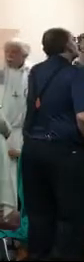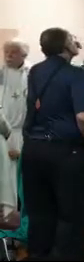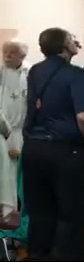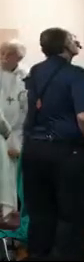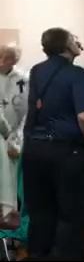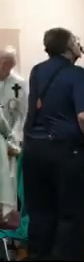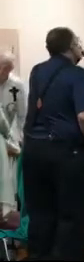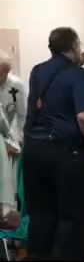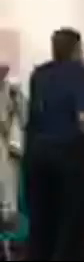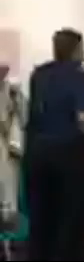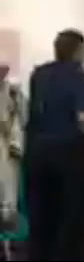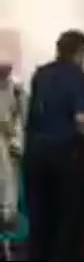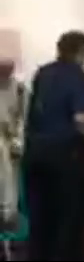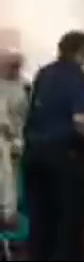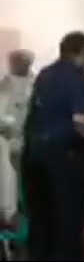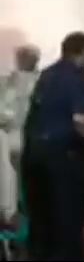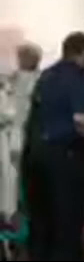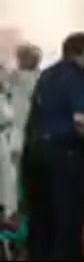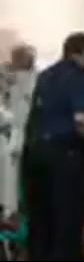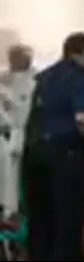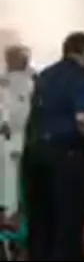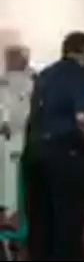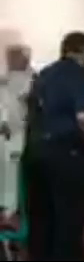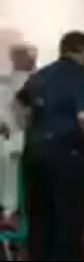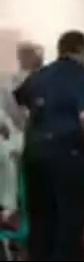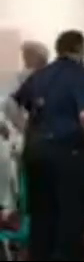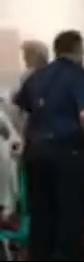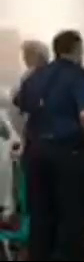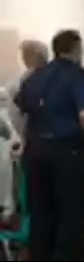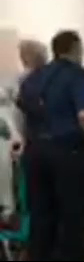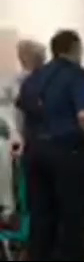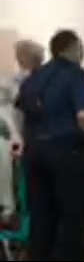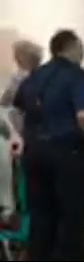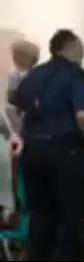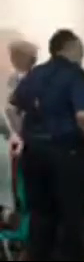Marty missed. He is risen. Marty